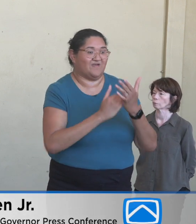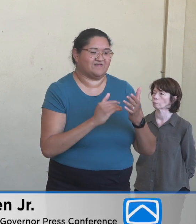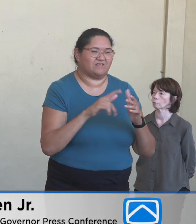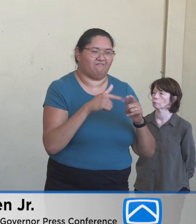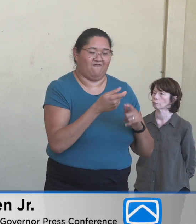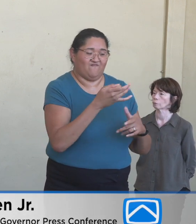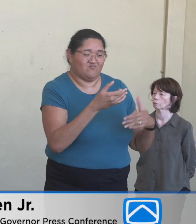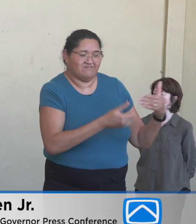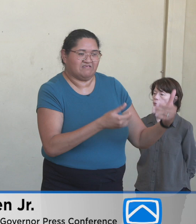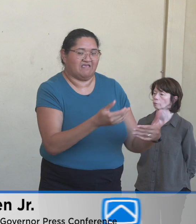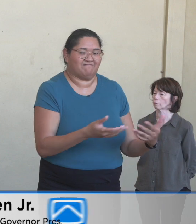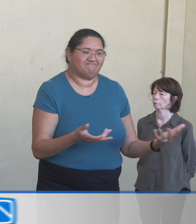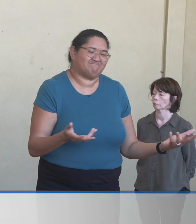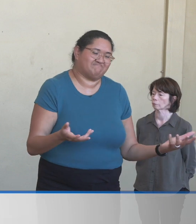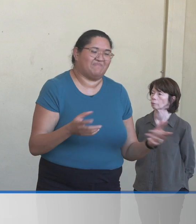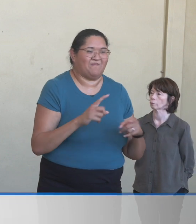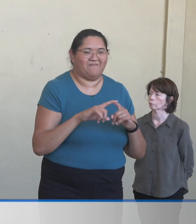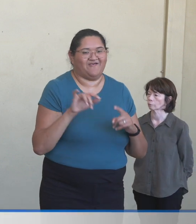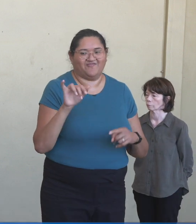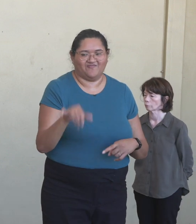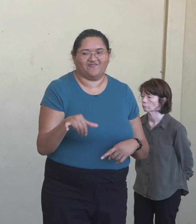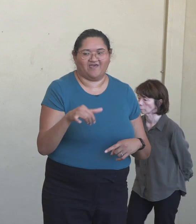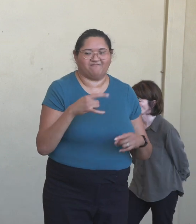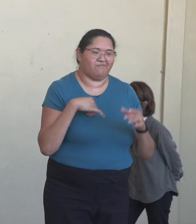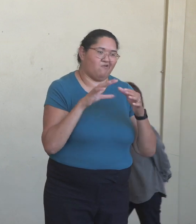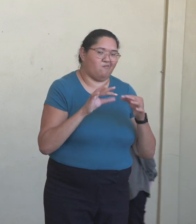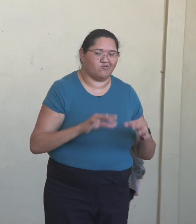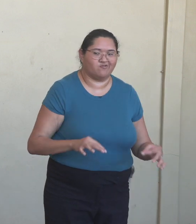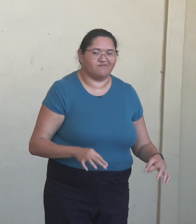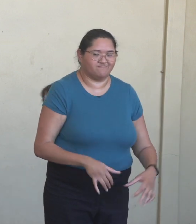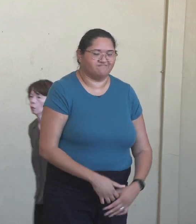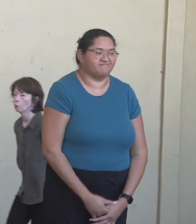a few steps. So that much I can comment on.